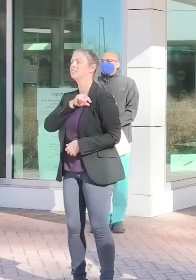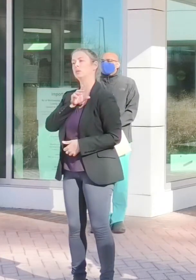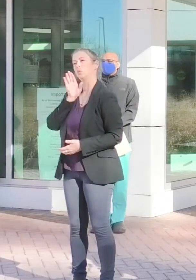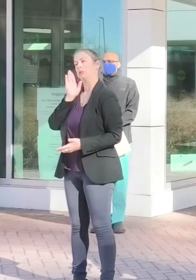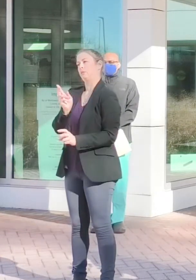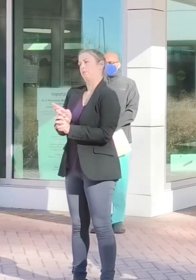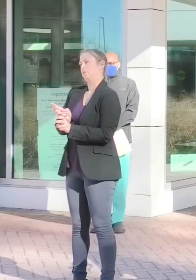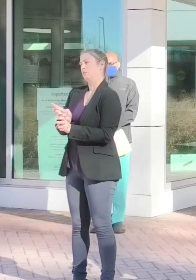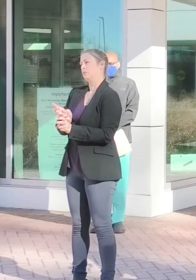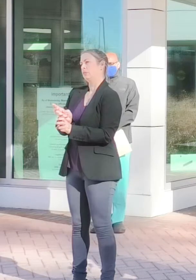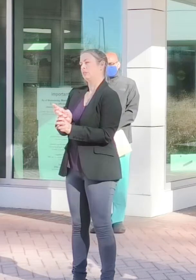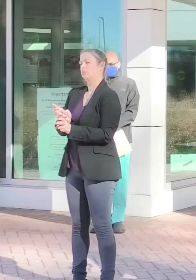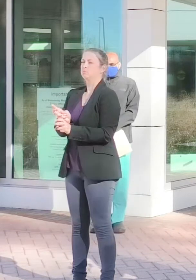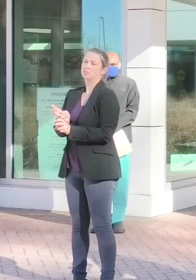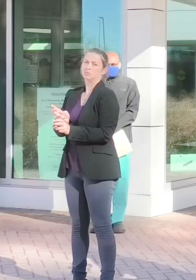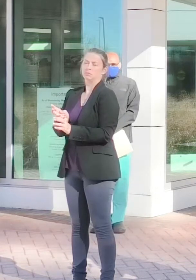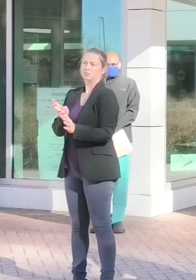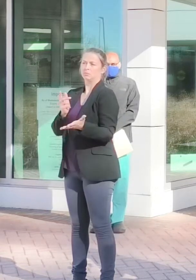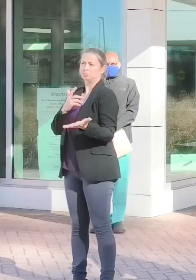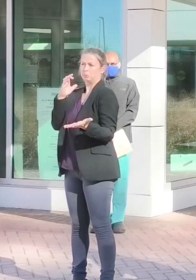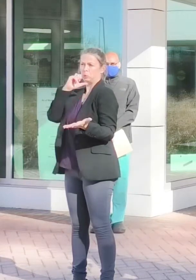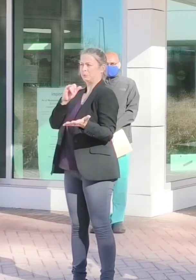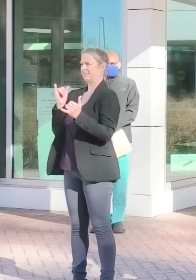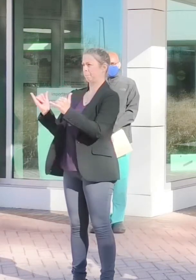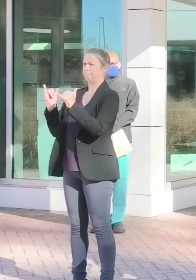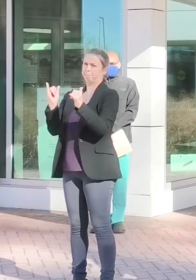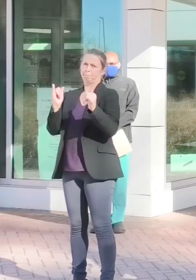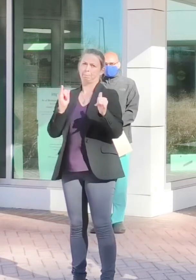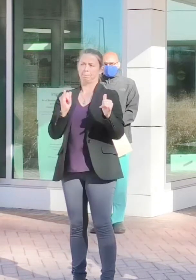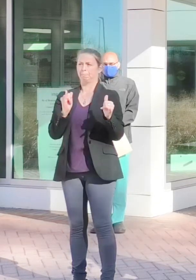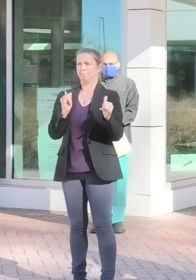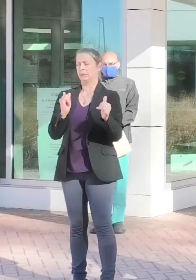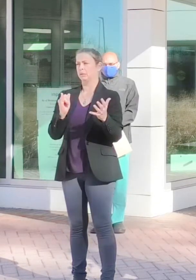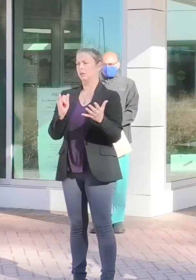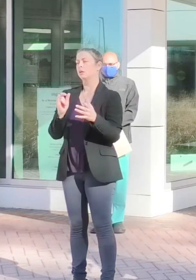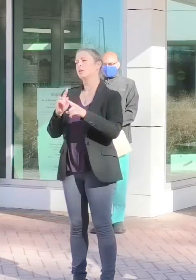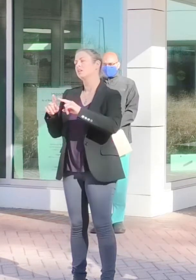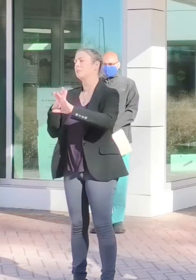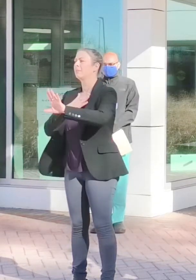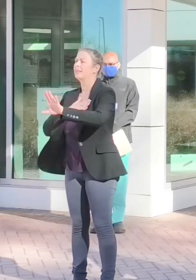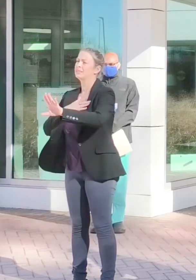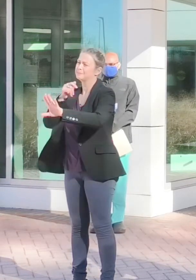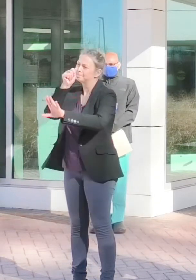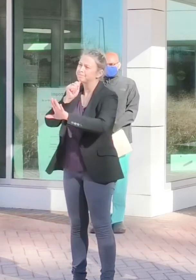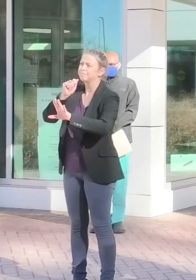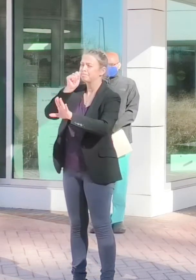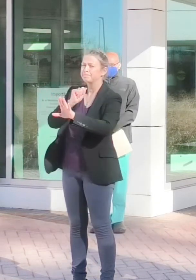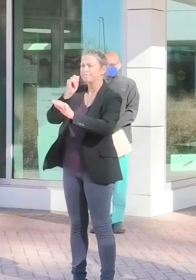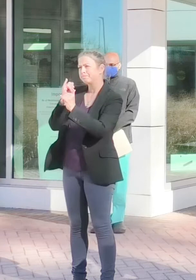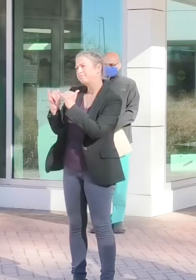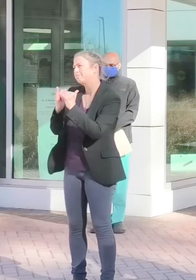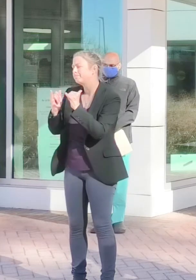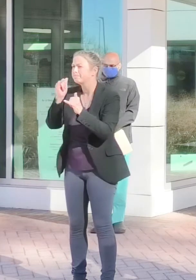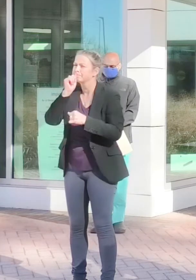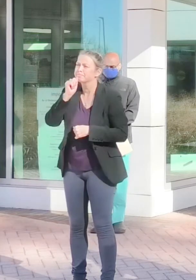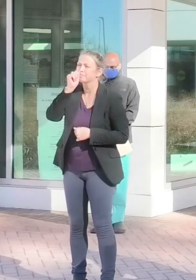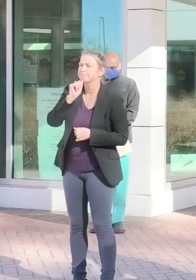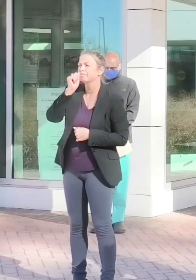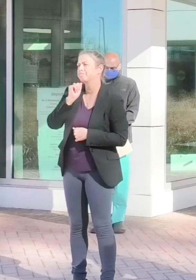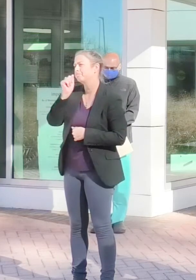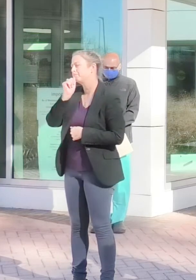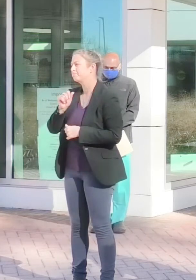you. But we are asking you to hold on, to stick with us in our effort to get this under